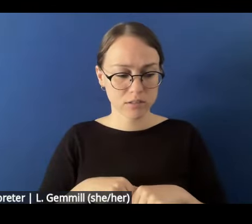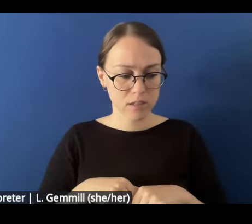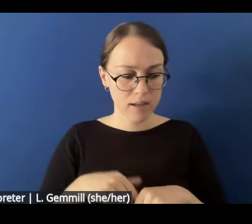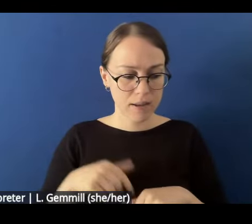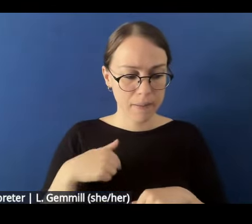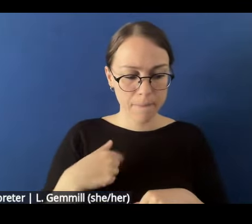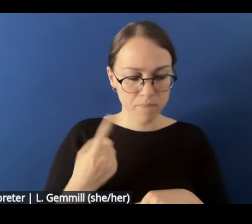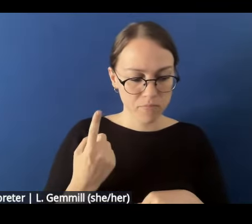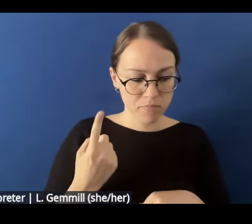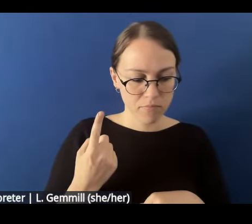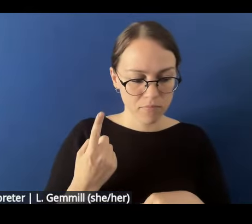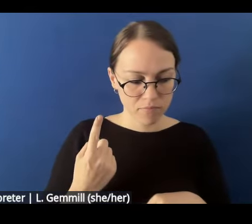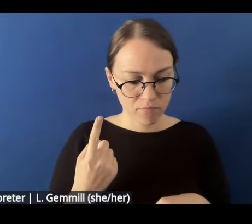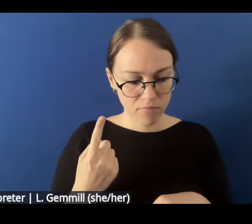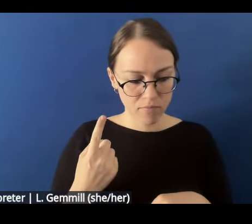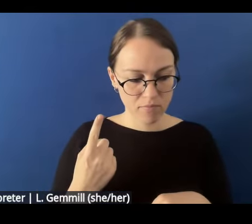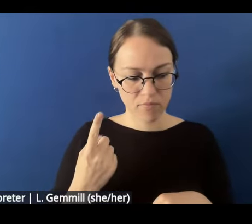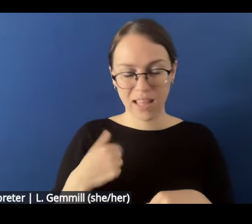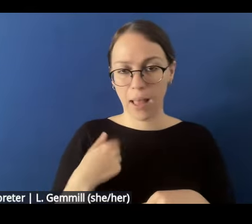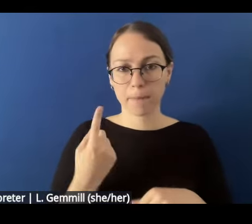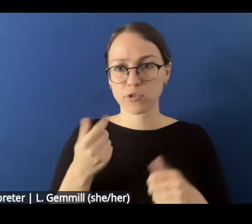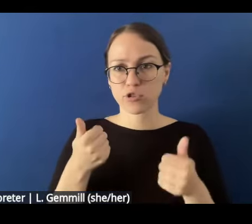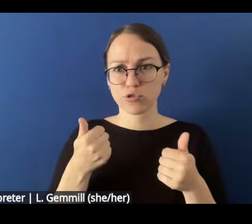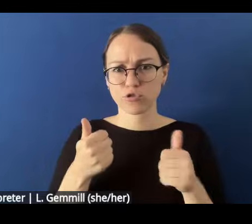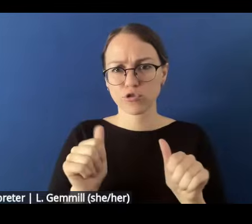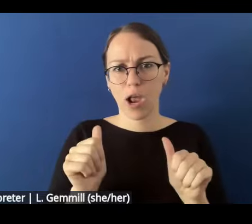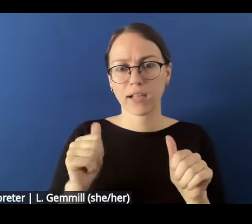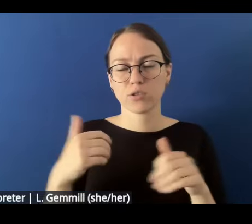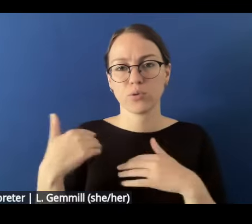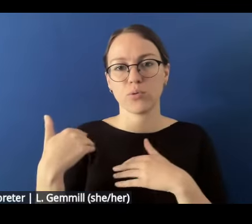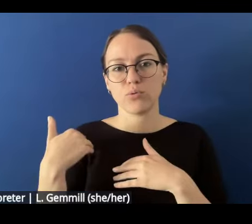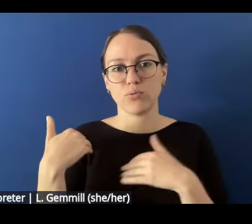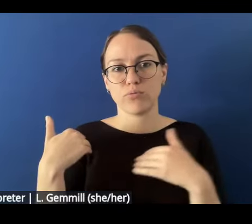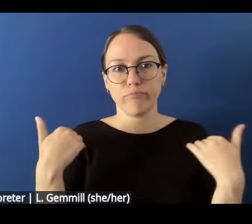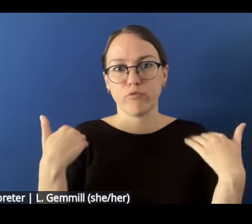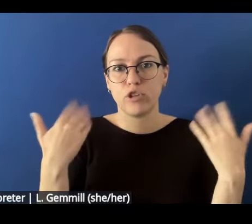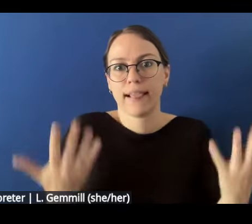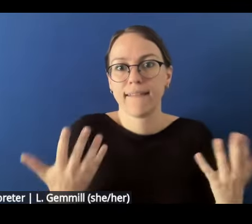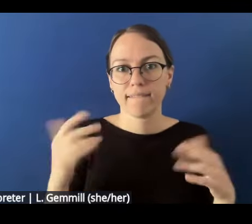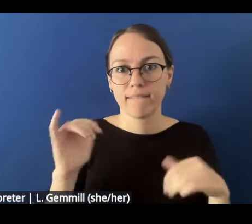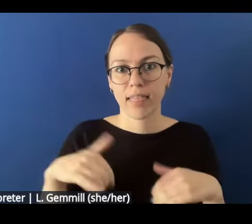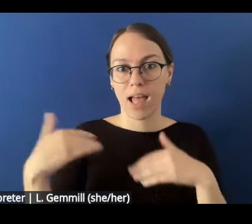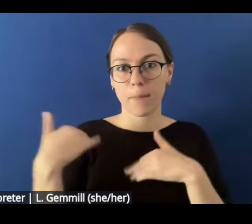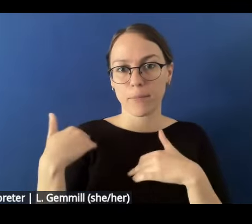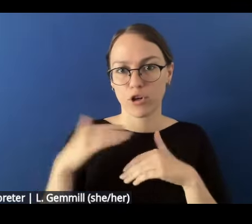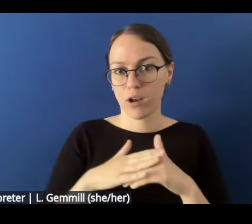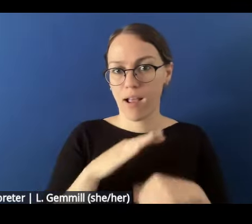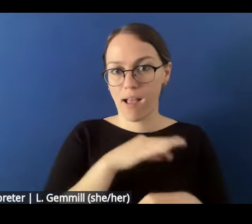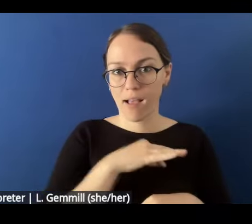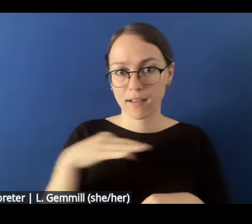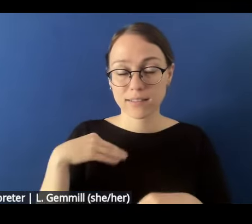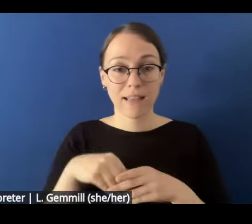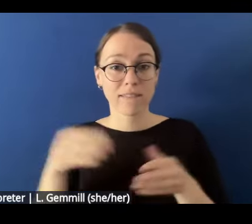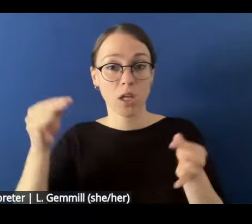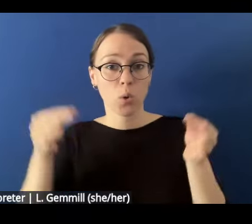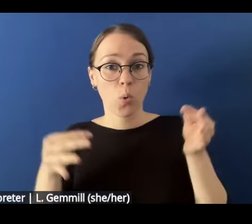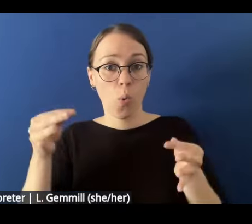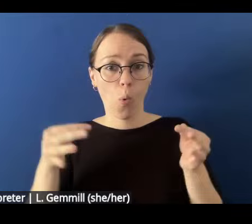on the board and on the staff. I mean, in court, judges don't make sure that things get served. That's